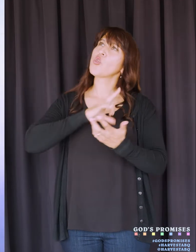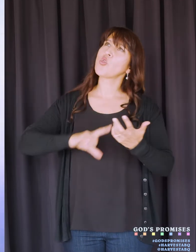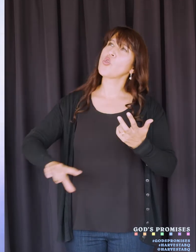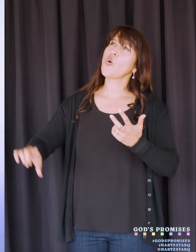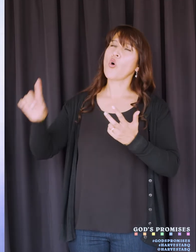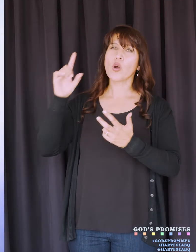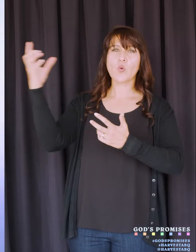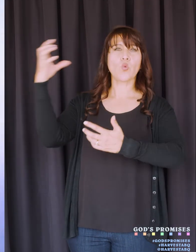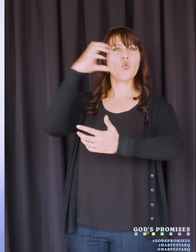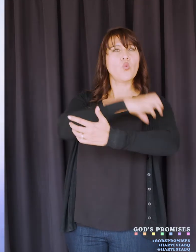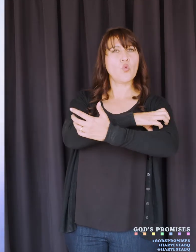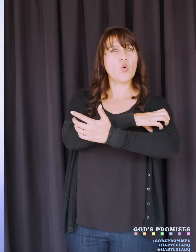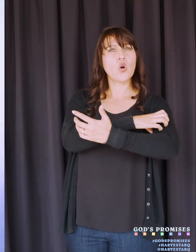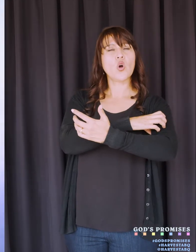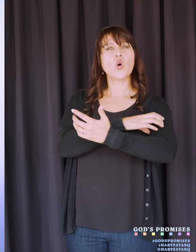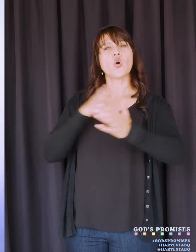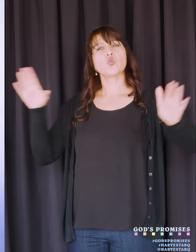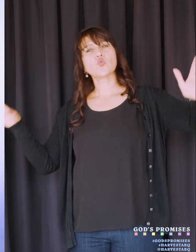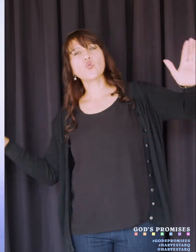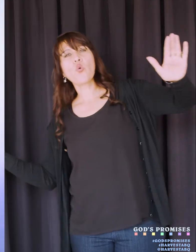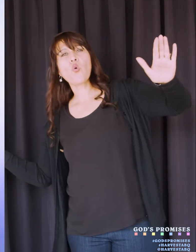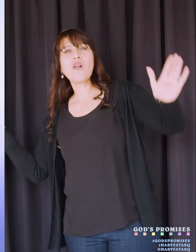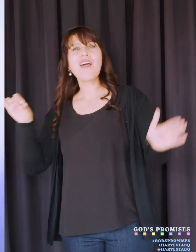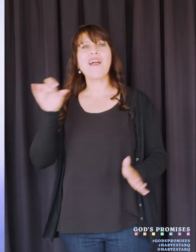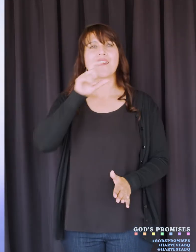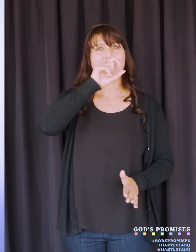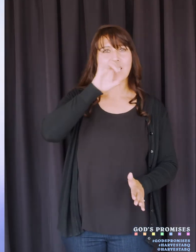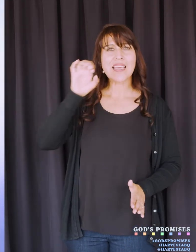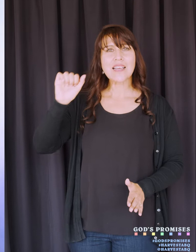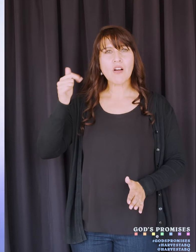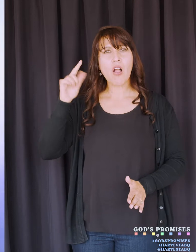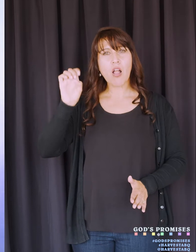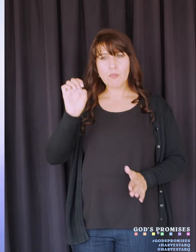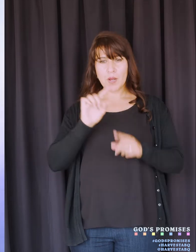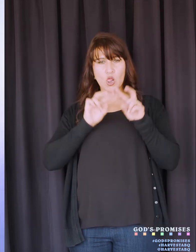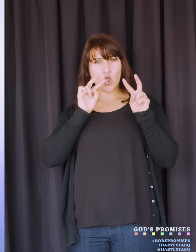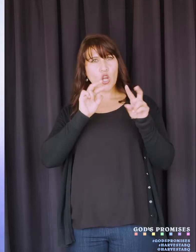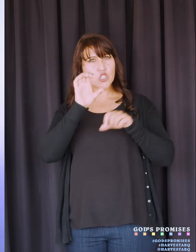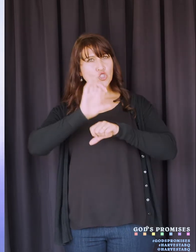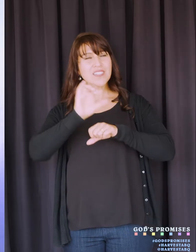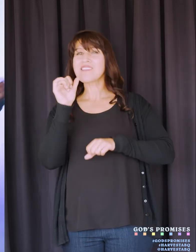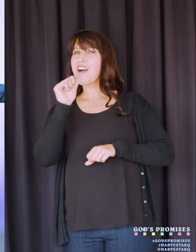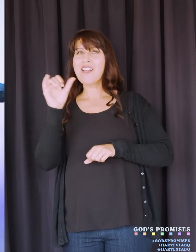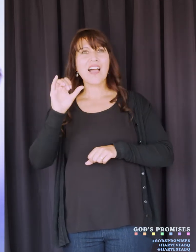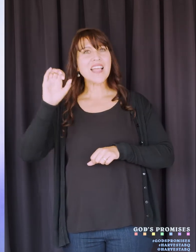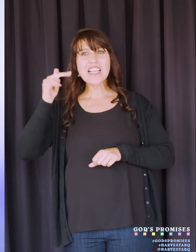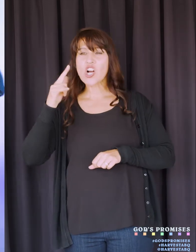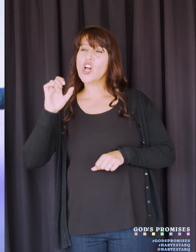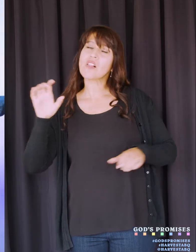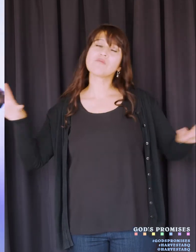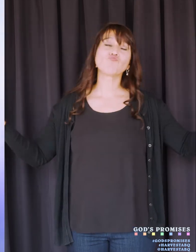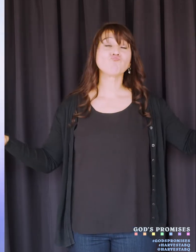You'll soar like the eagle. But I think what the church looks like right now is not like an eagle that's